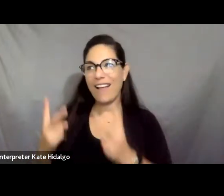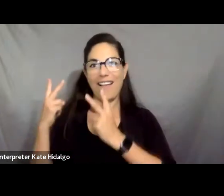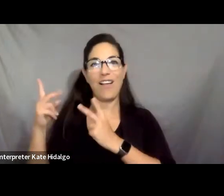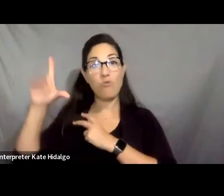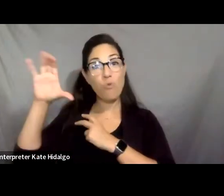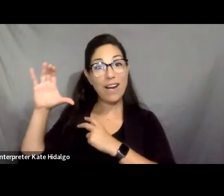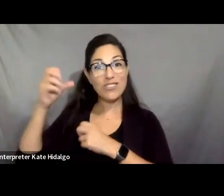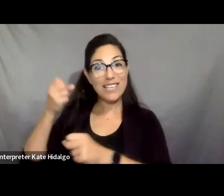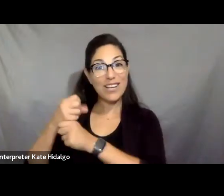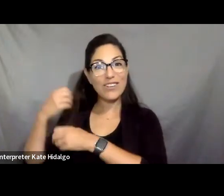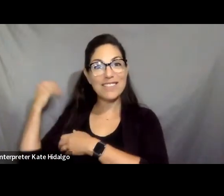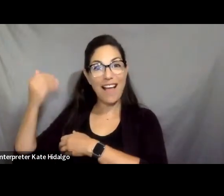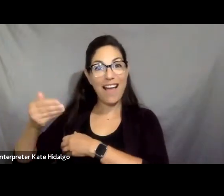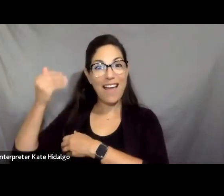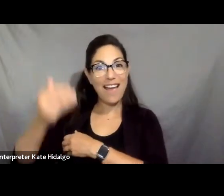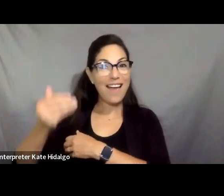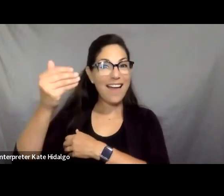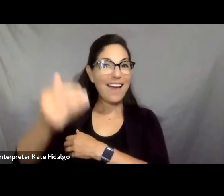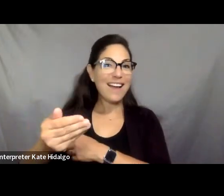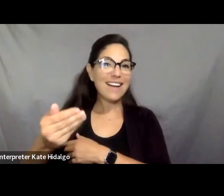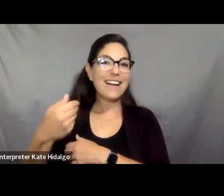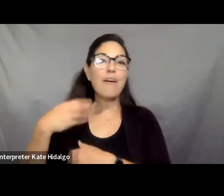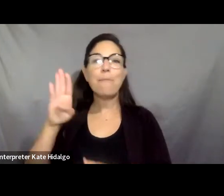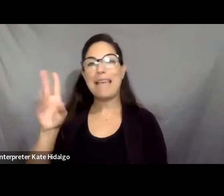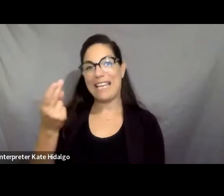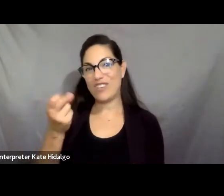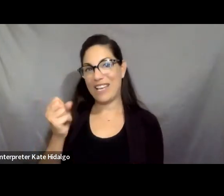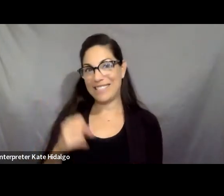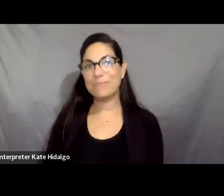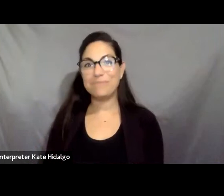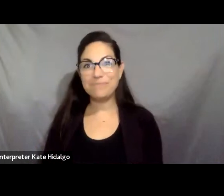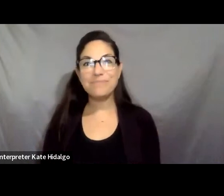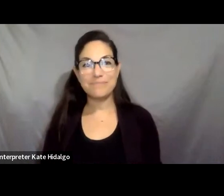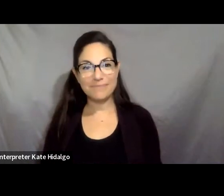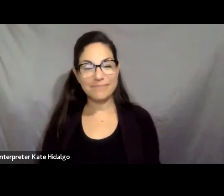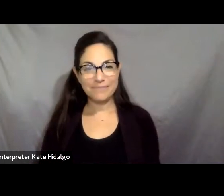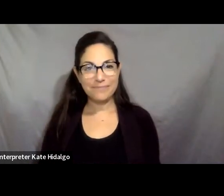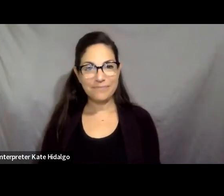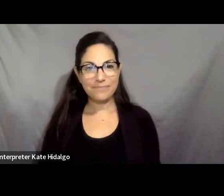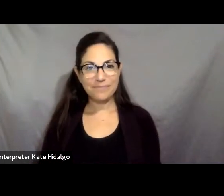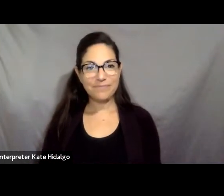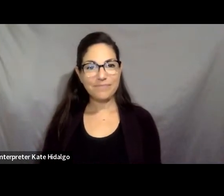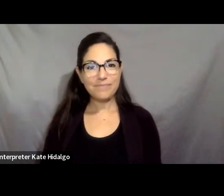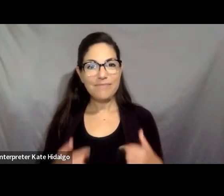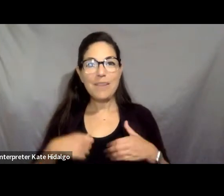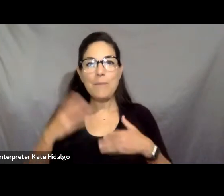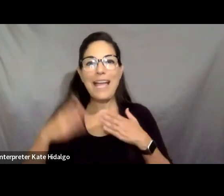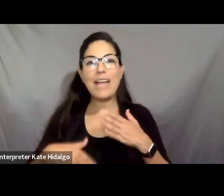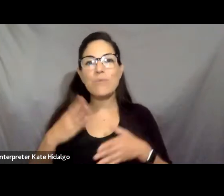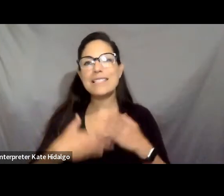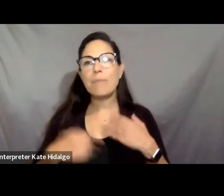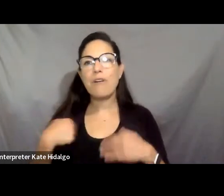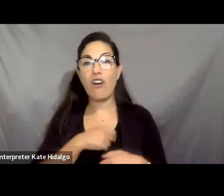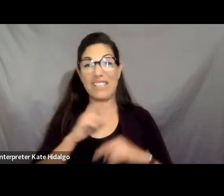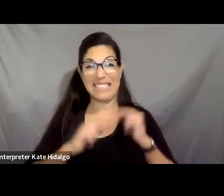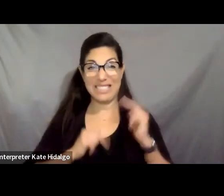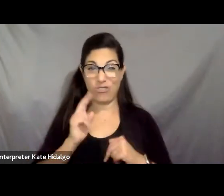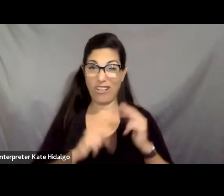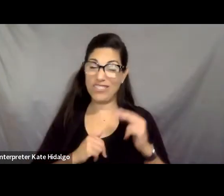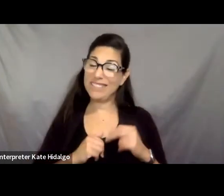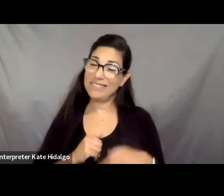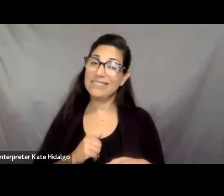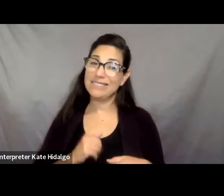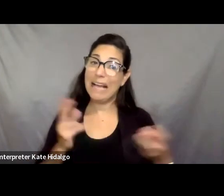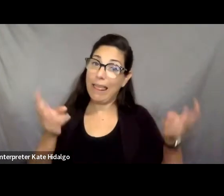years of our being BHS. And then I'm going to end with some of our construction, because that is as